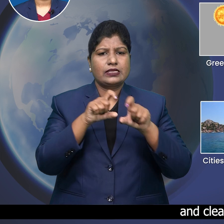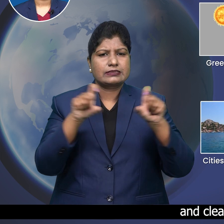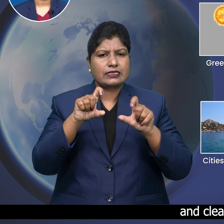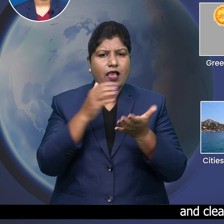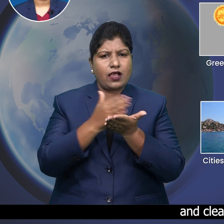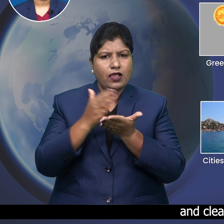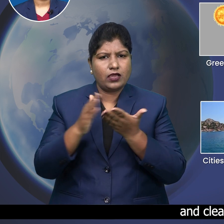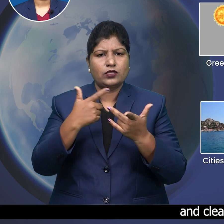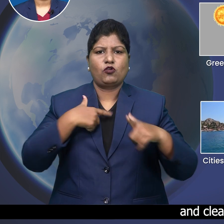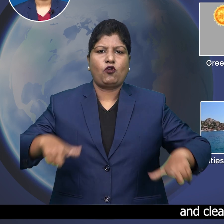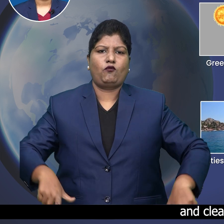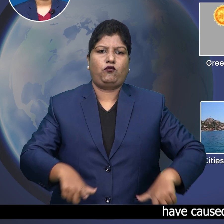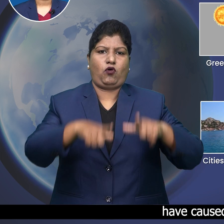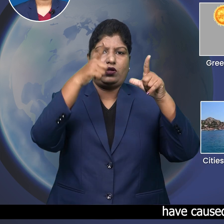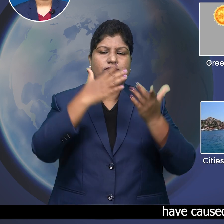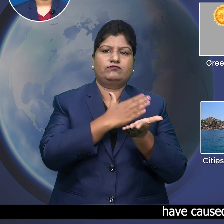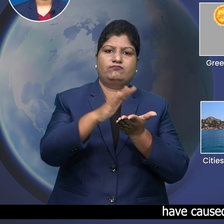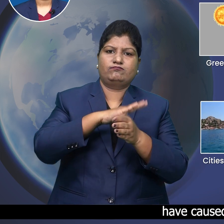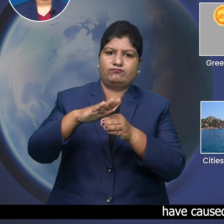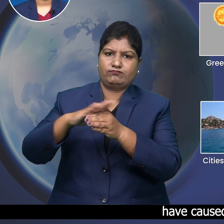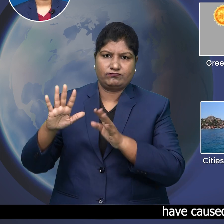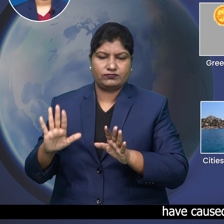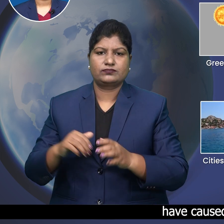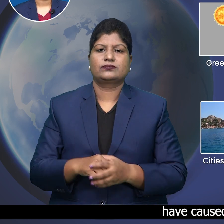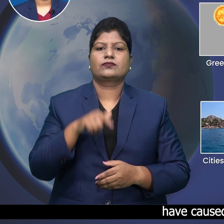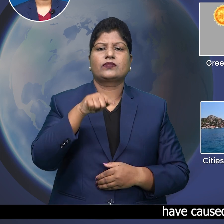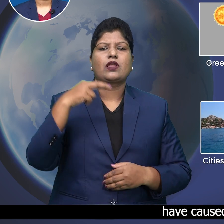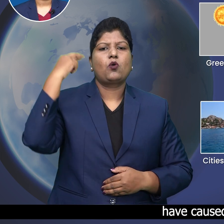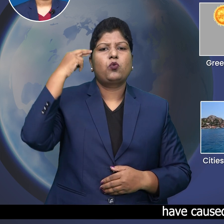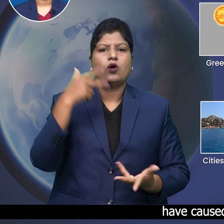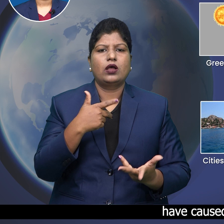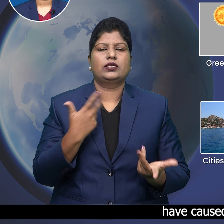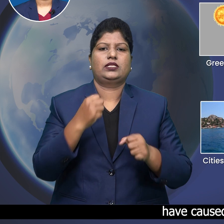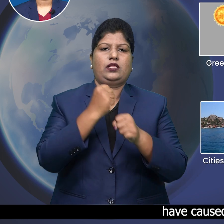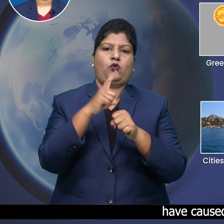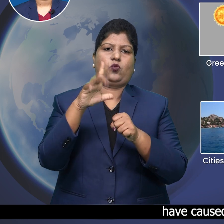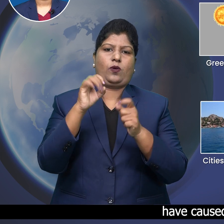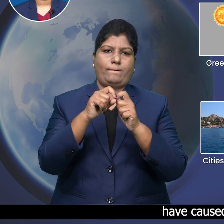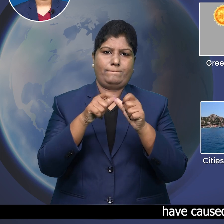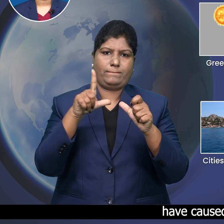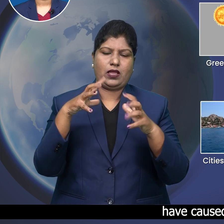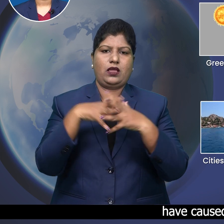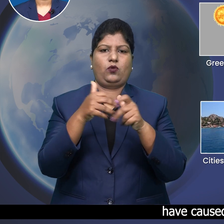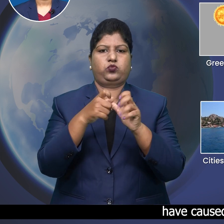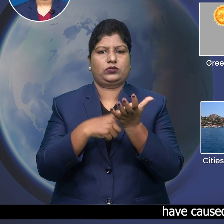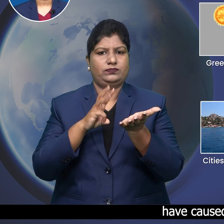of forests have caused global warming.